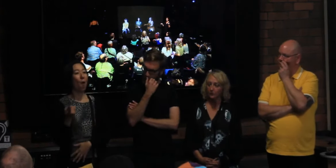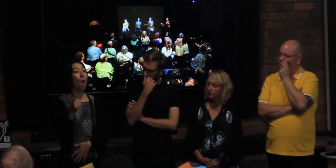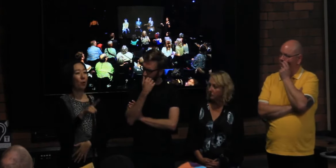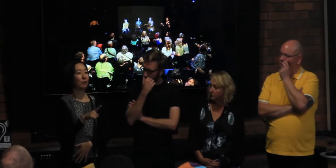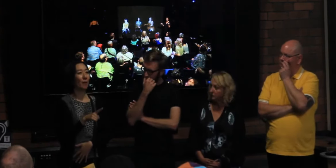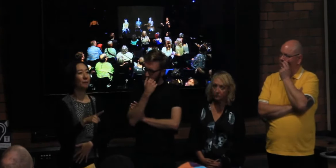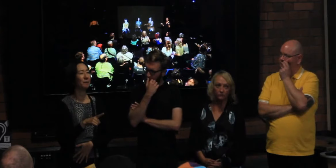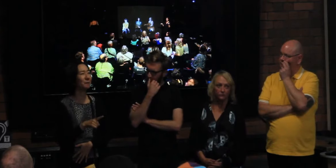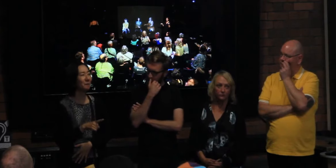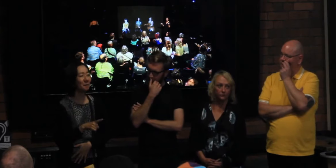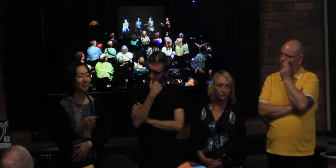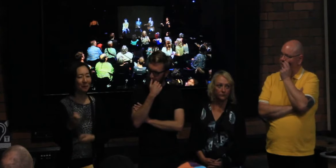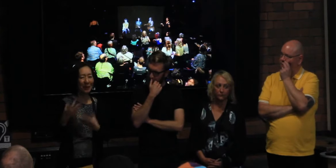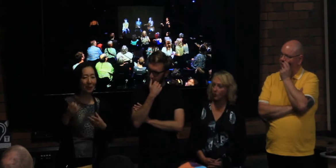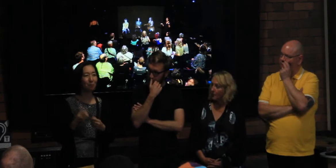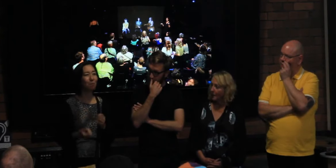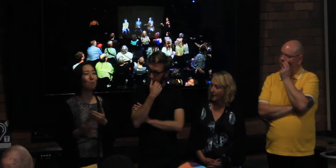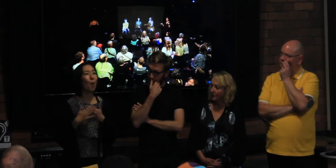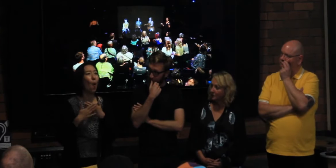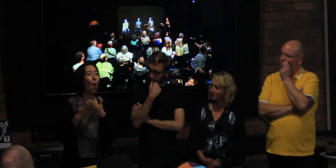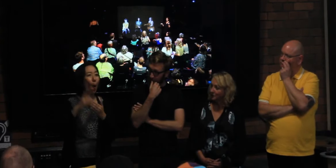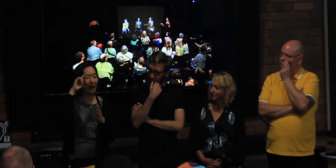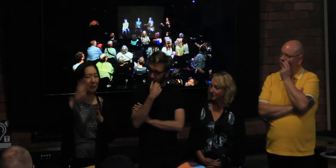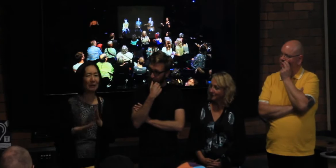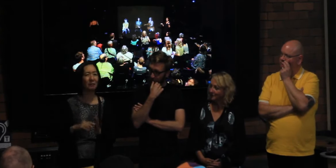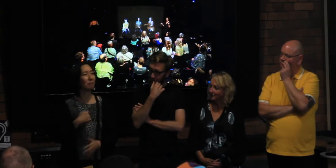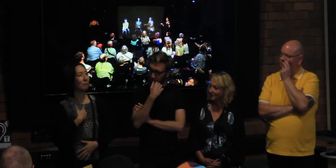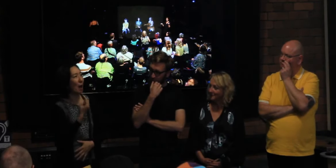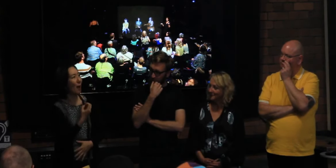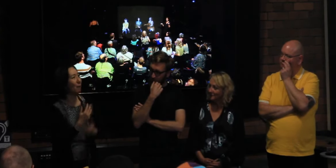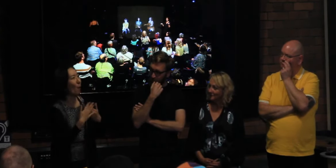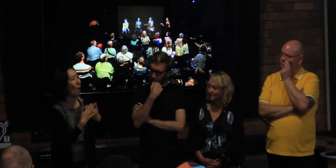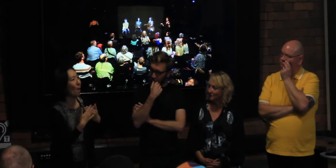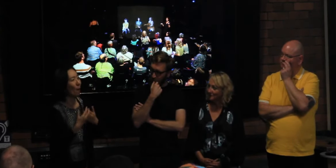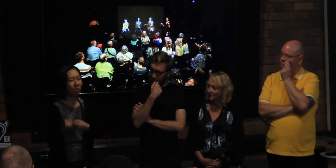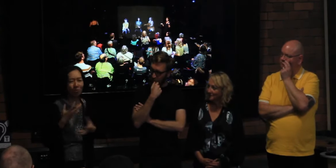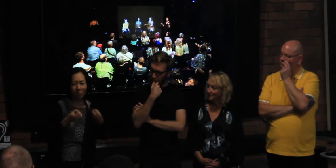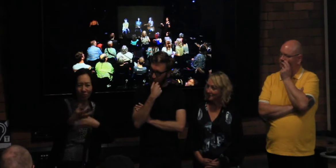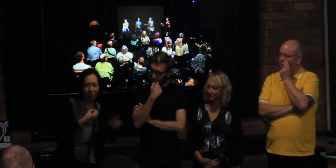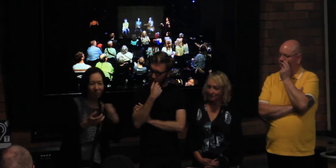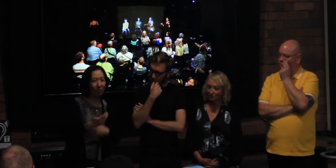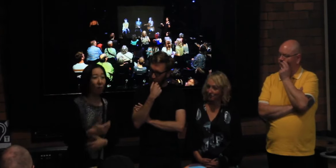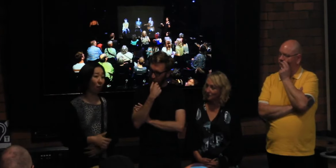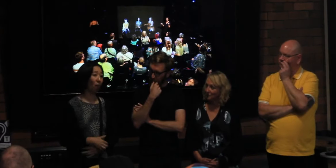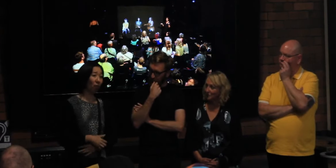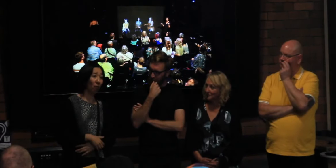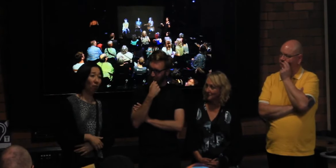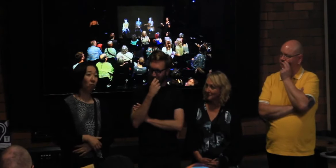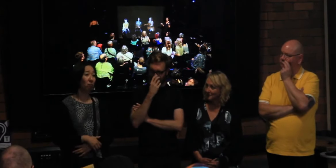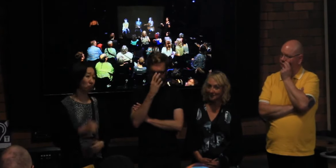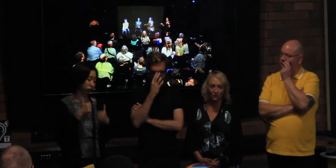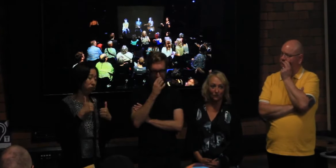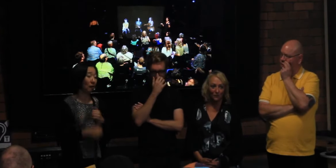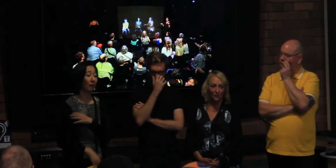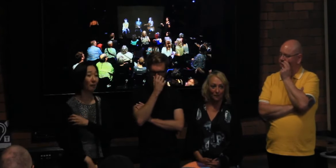but incredibly bonding experience. And they also said, they started saying, actually I've got lots more